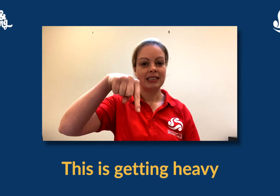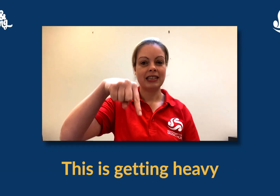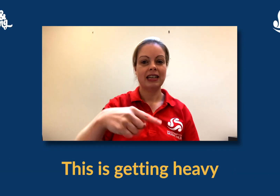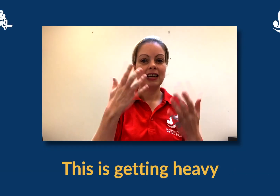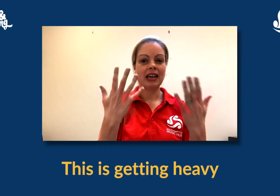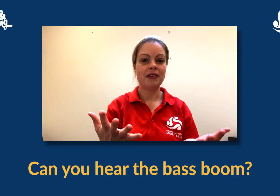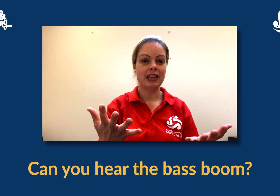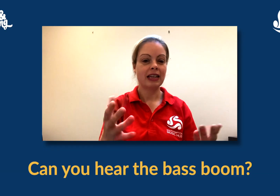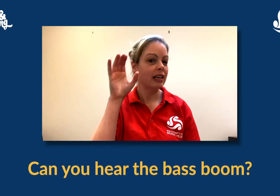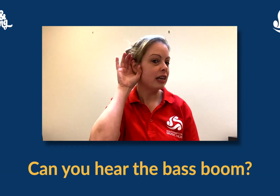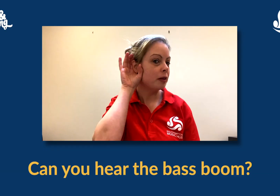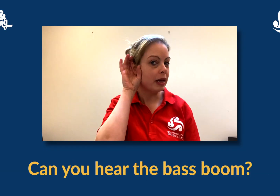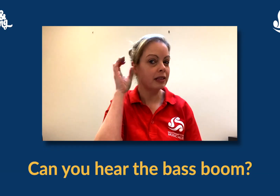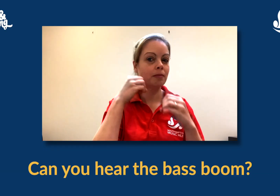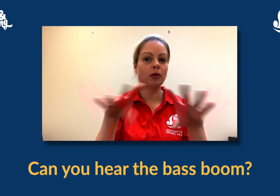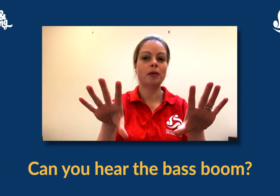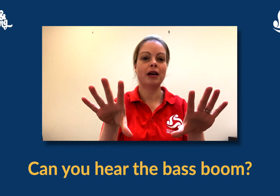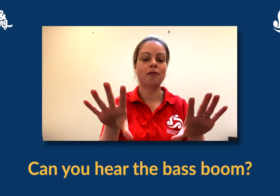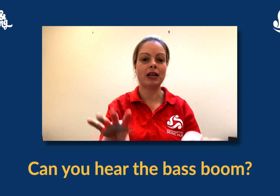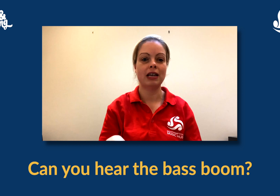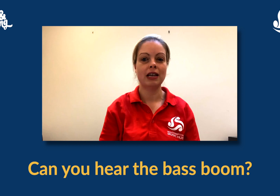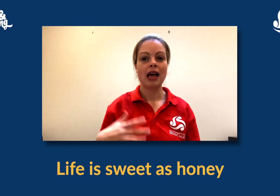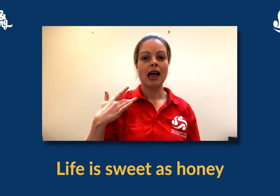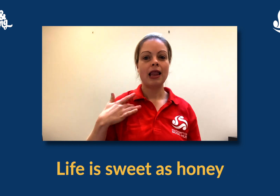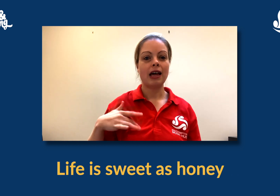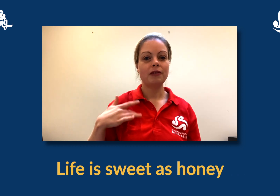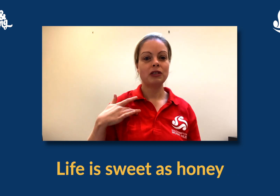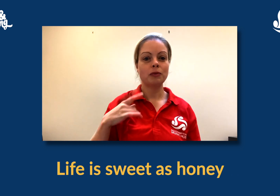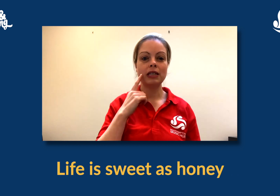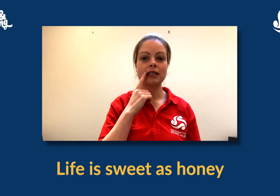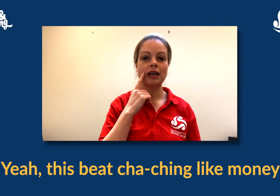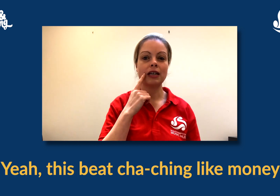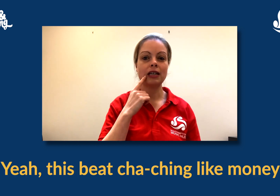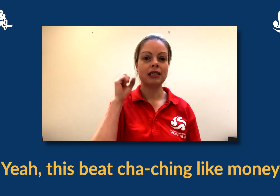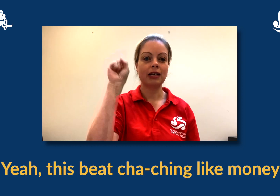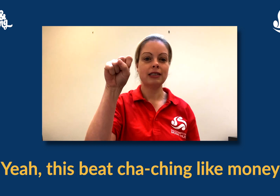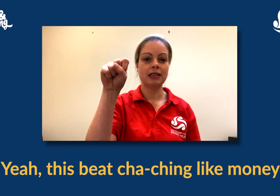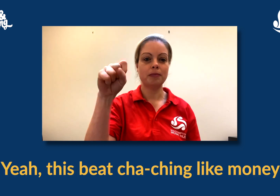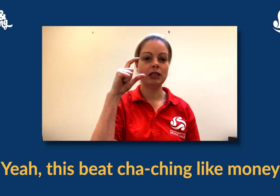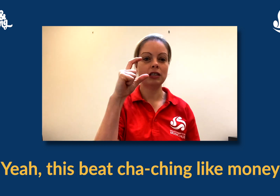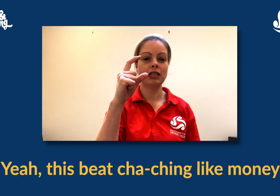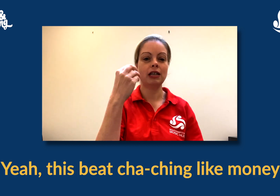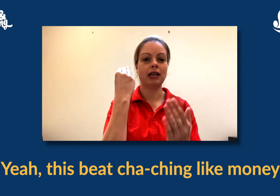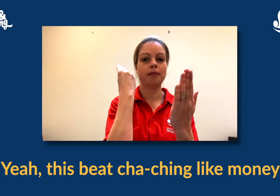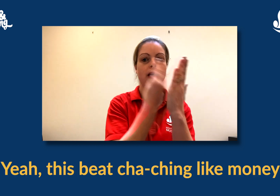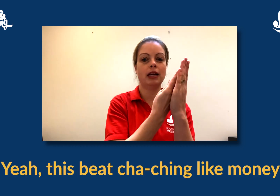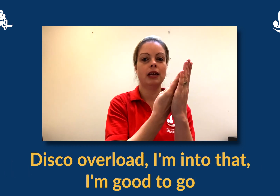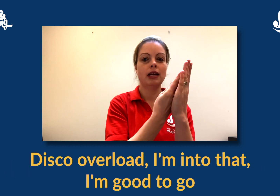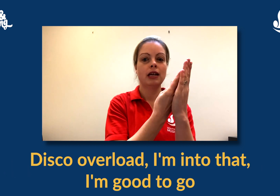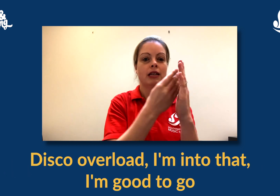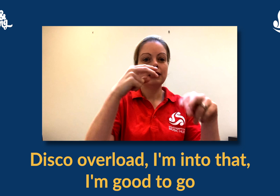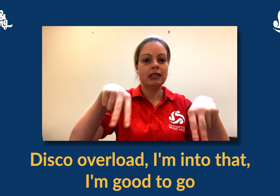This is dead heavy, can't hit the baseball, I'm ready. Life is sweet as honey, yeah, this beach chain like